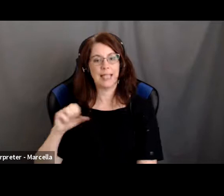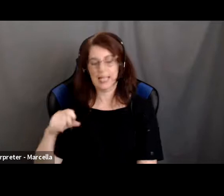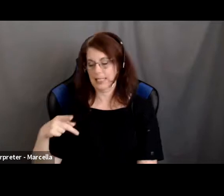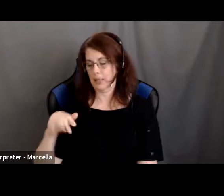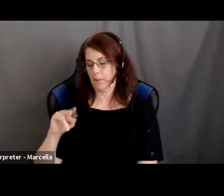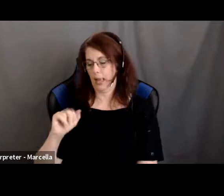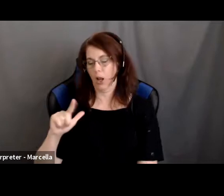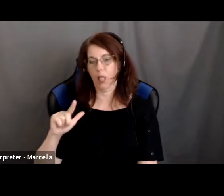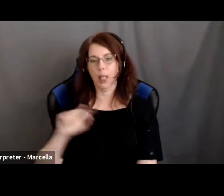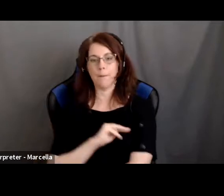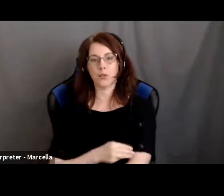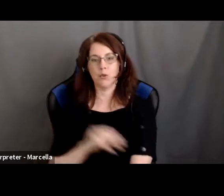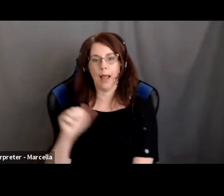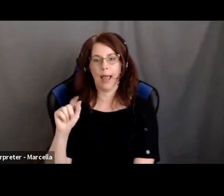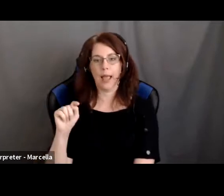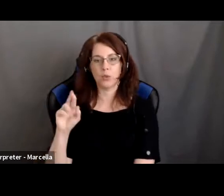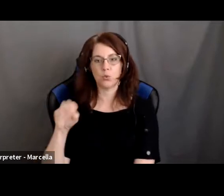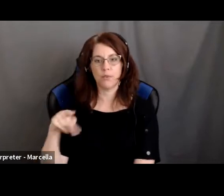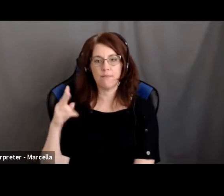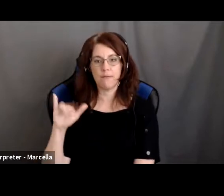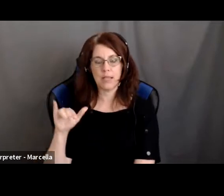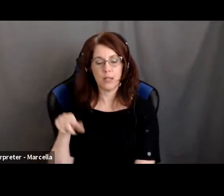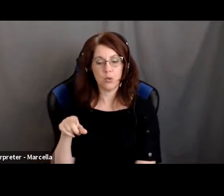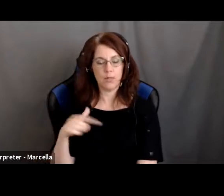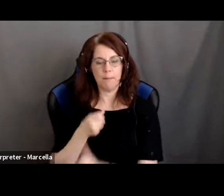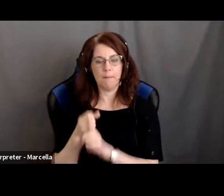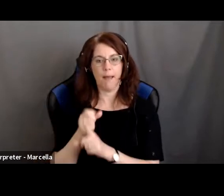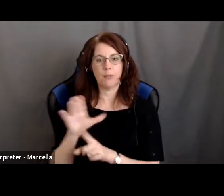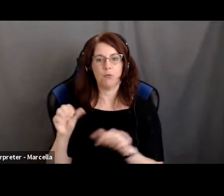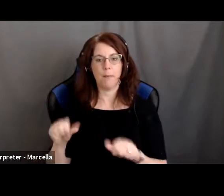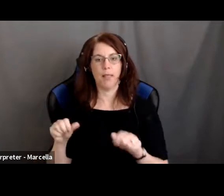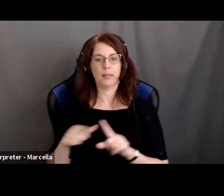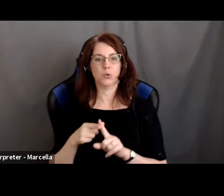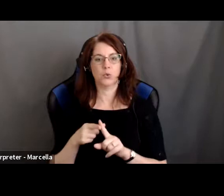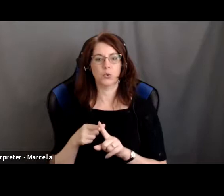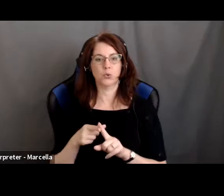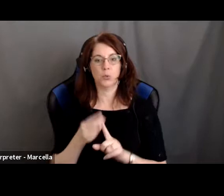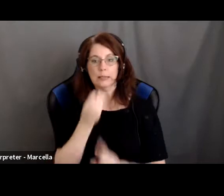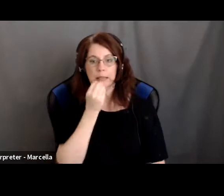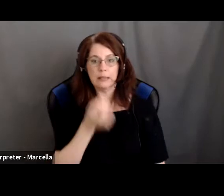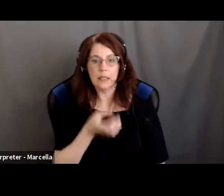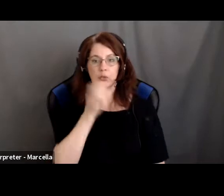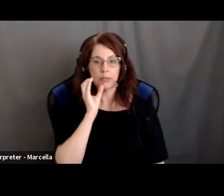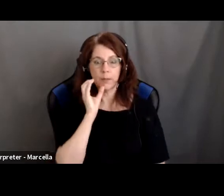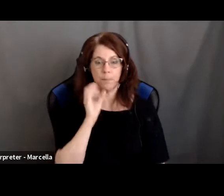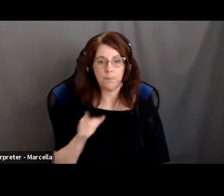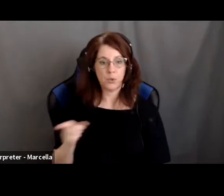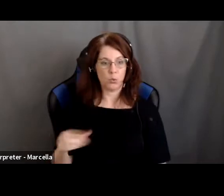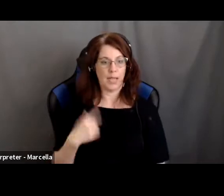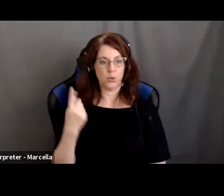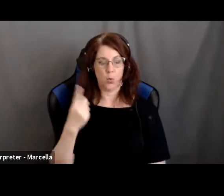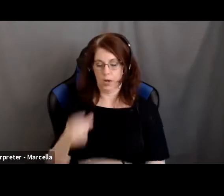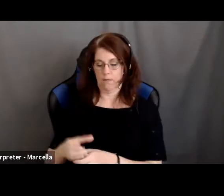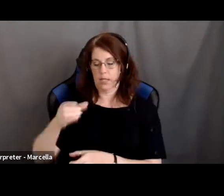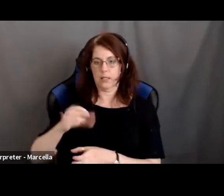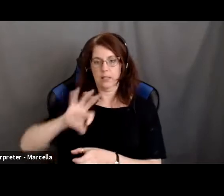atrophy. So it impacts her ability to eat and drink. So she has one of these Flexi